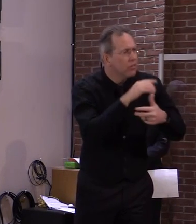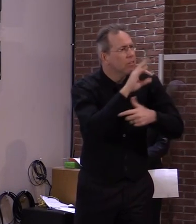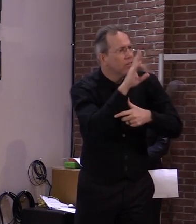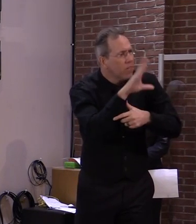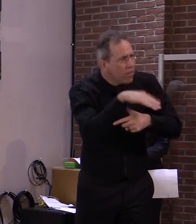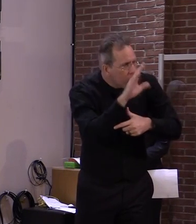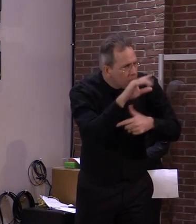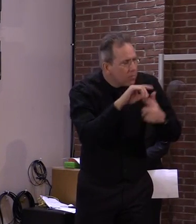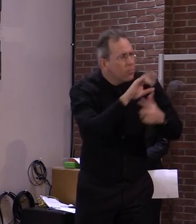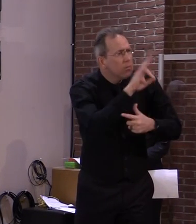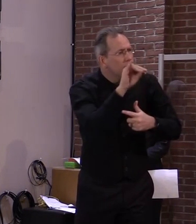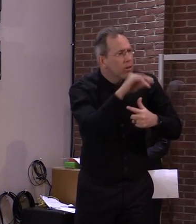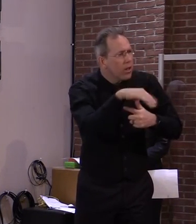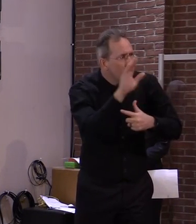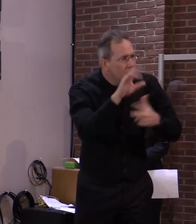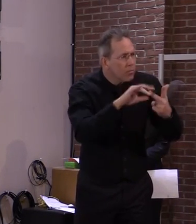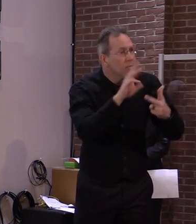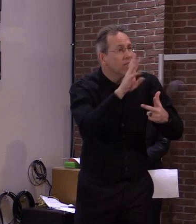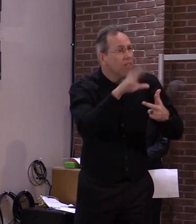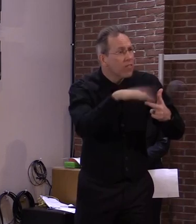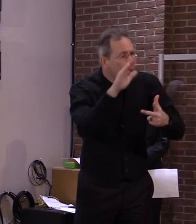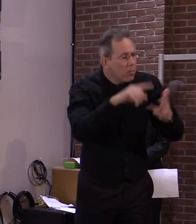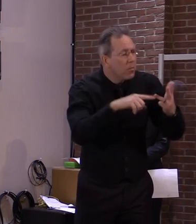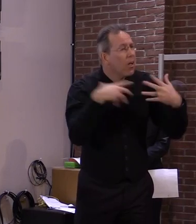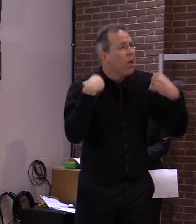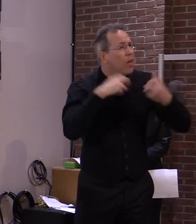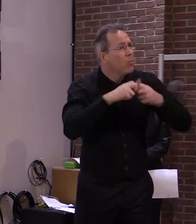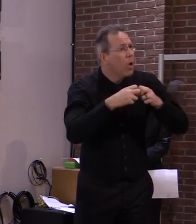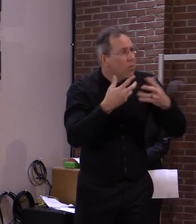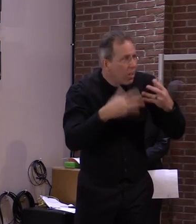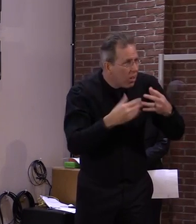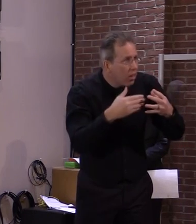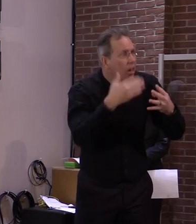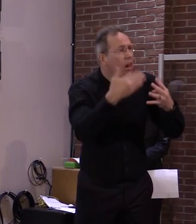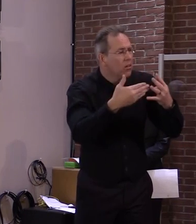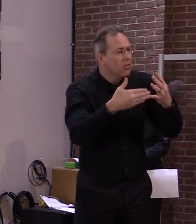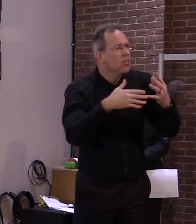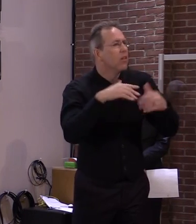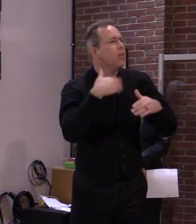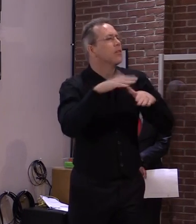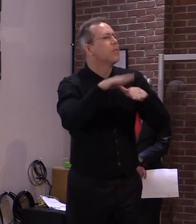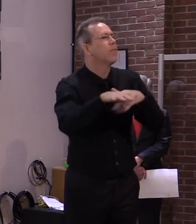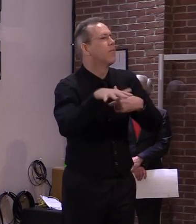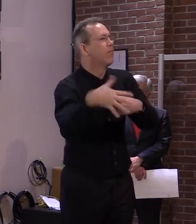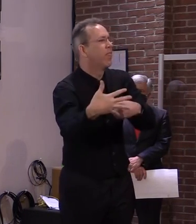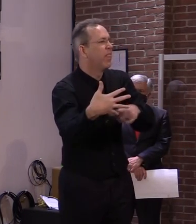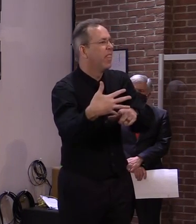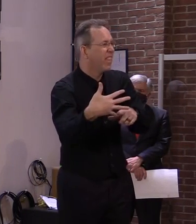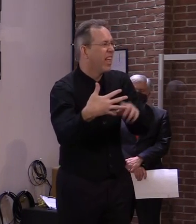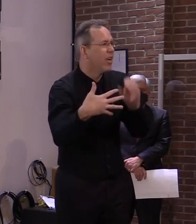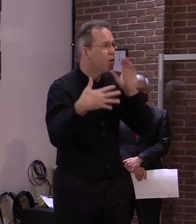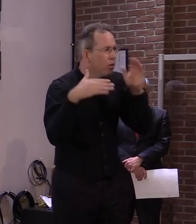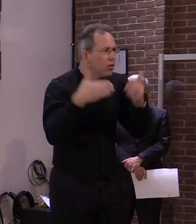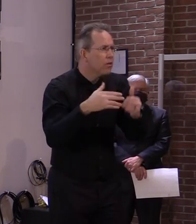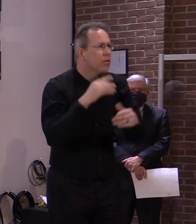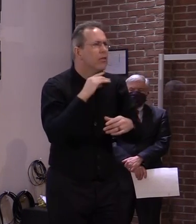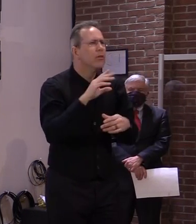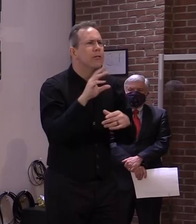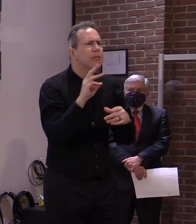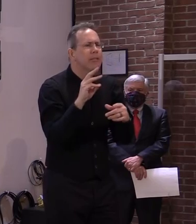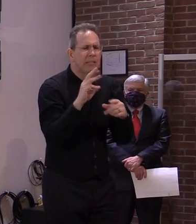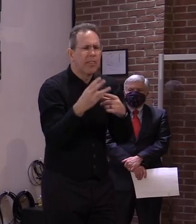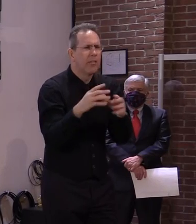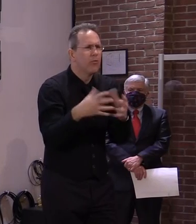phase five, and then we'll move on to phase six, and we're still contemplating what that could mean. But